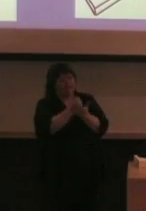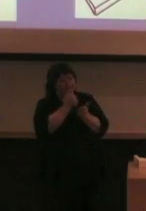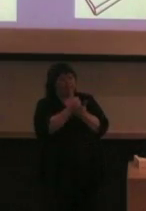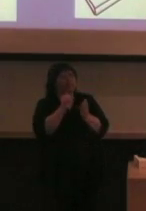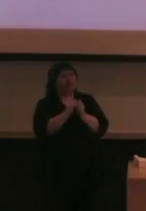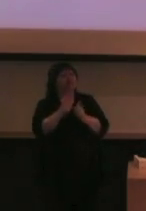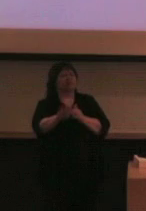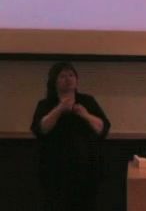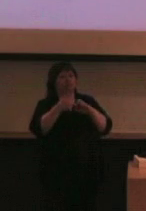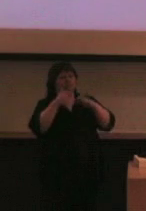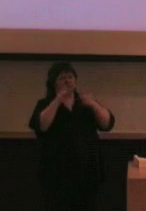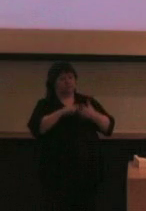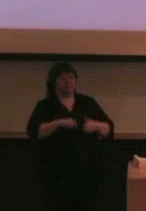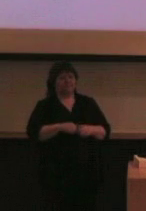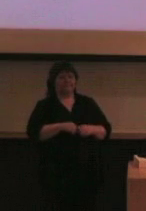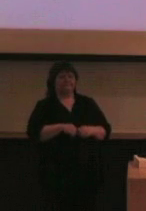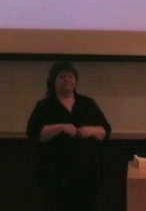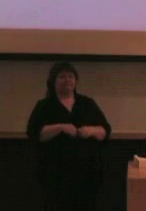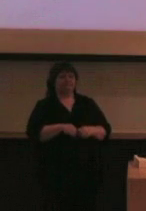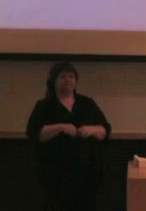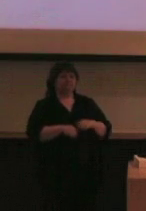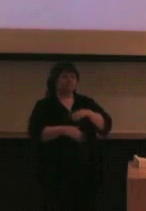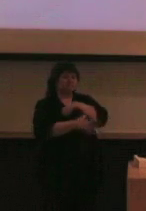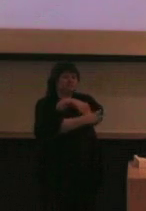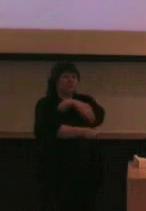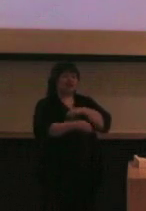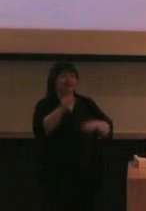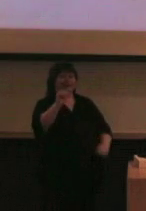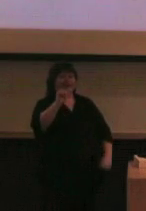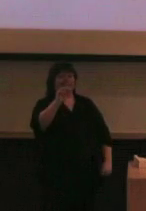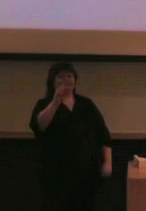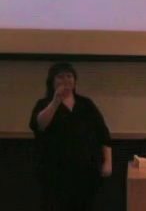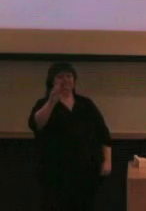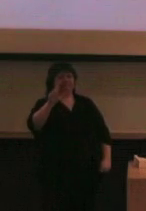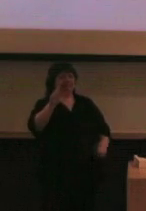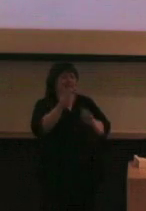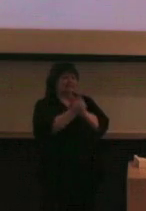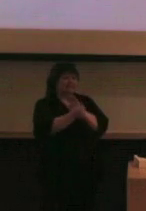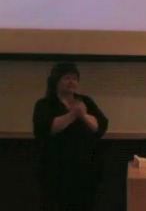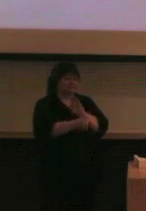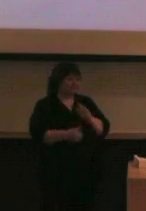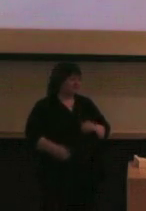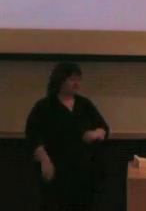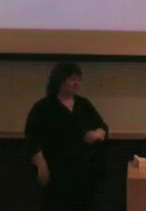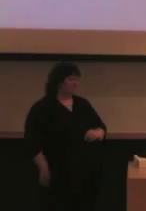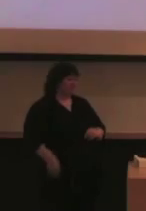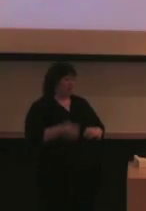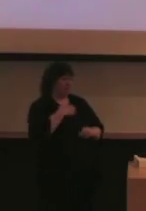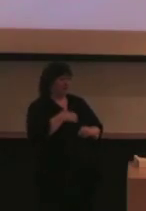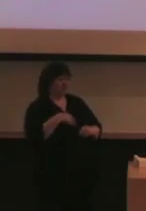issues. Poor ADL skills. Unfortunately, I'm missing a few more slides that were helpful.